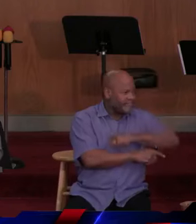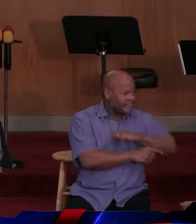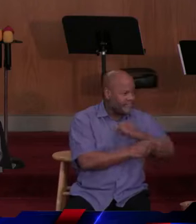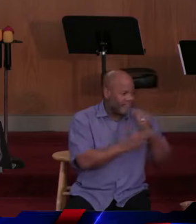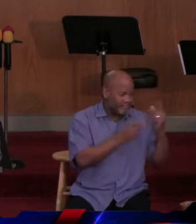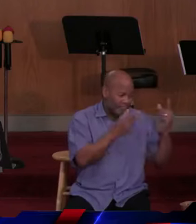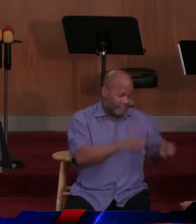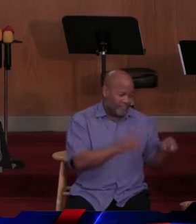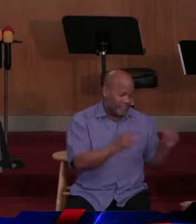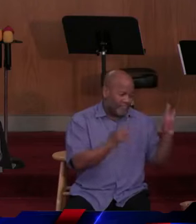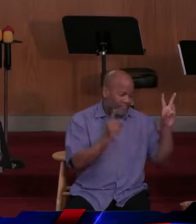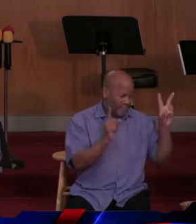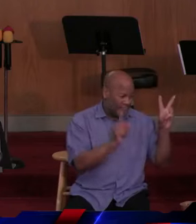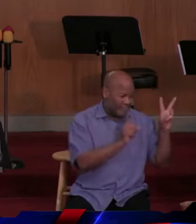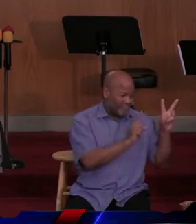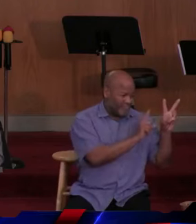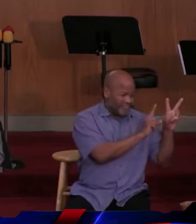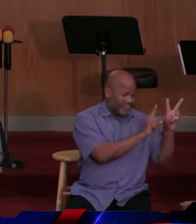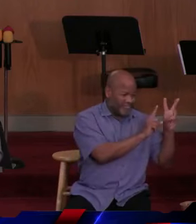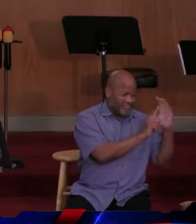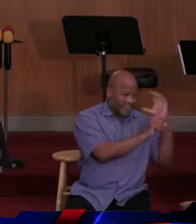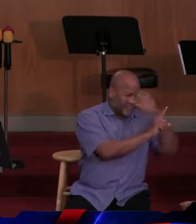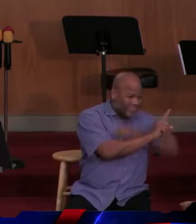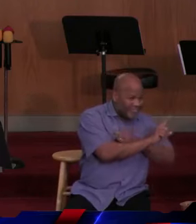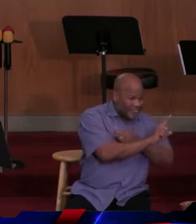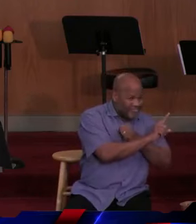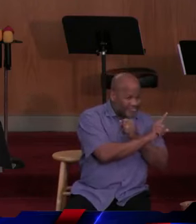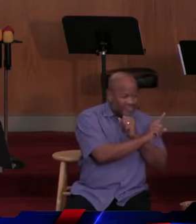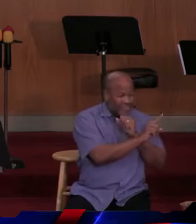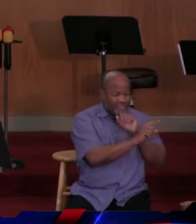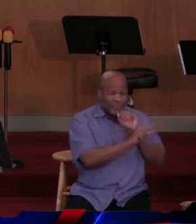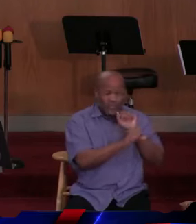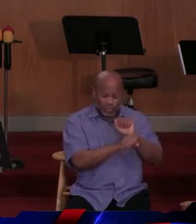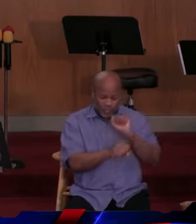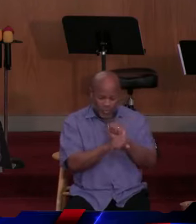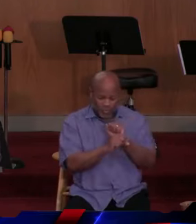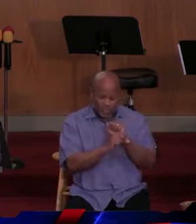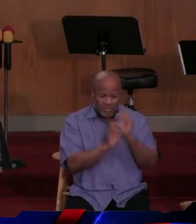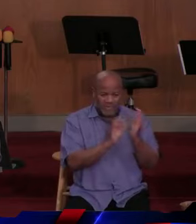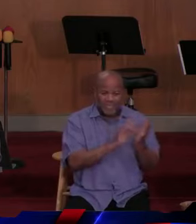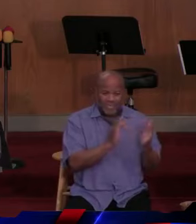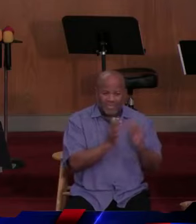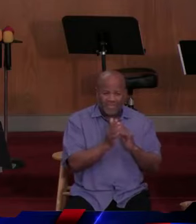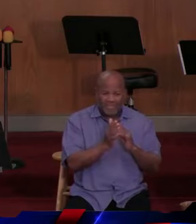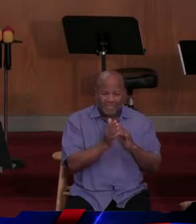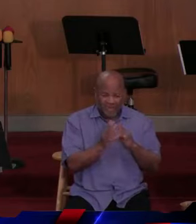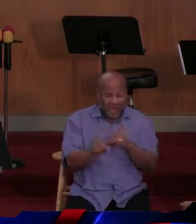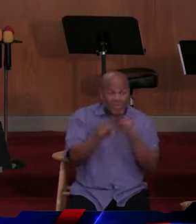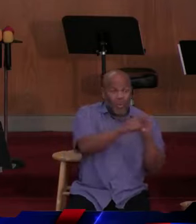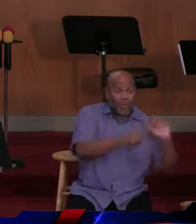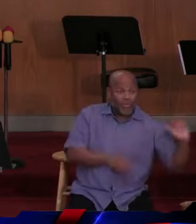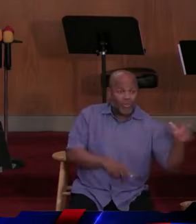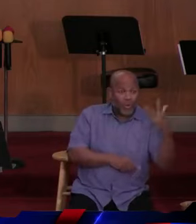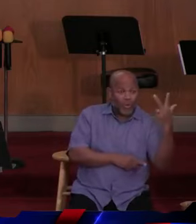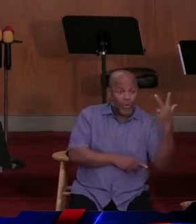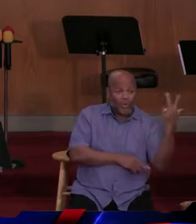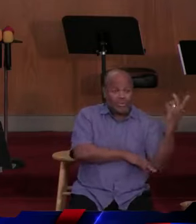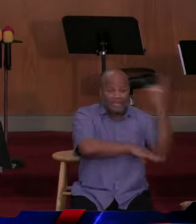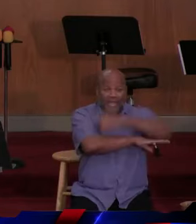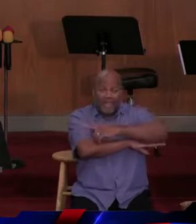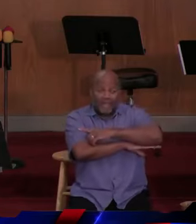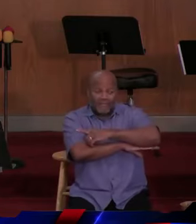you ever been there? And besides this, it's the third day. They misunderstood